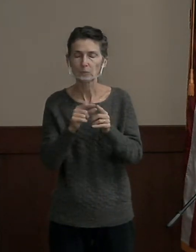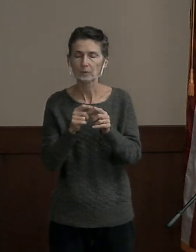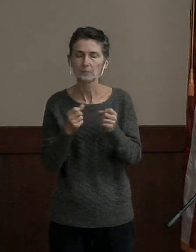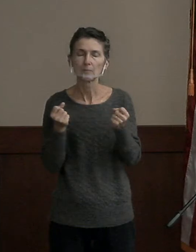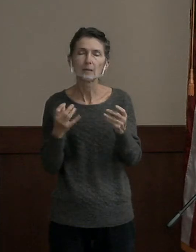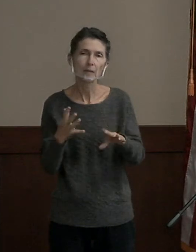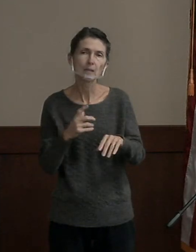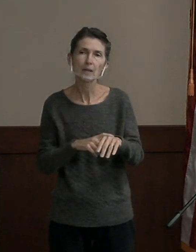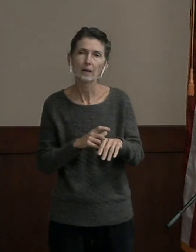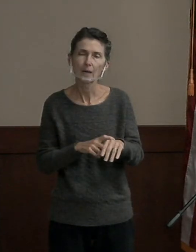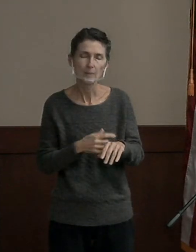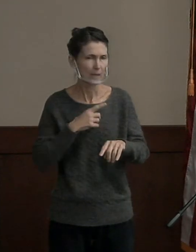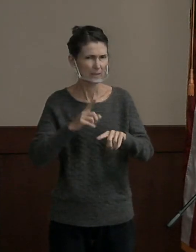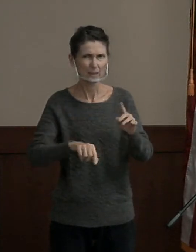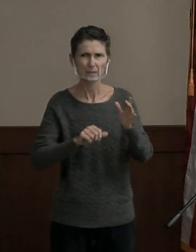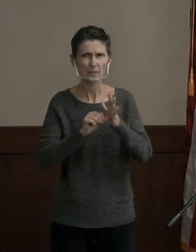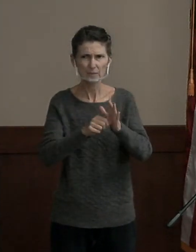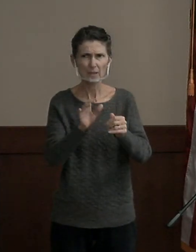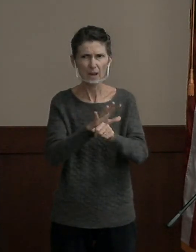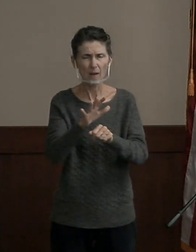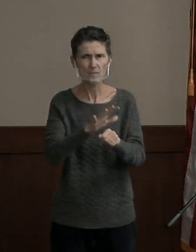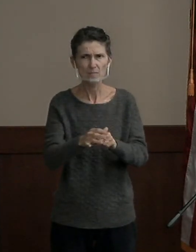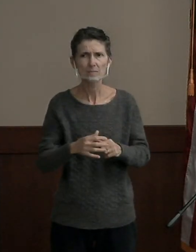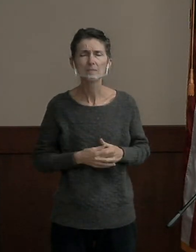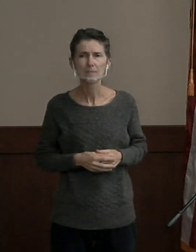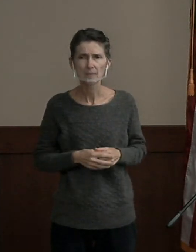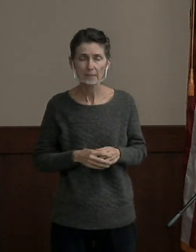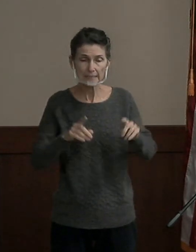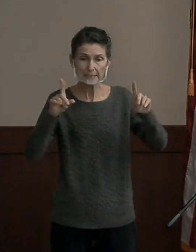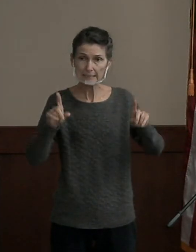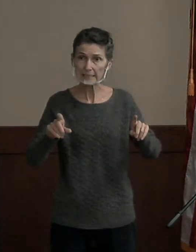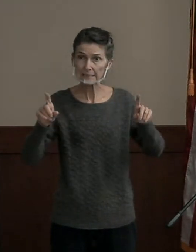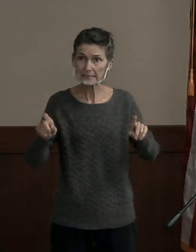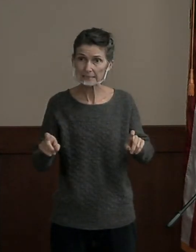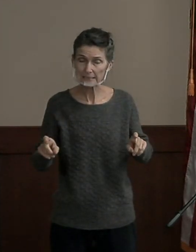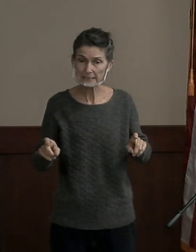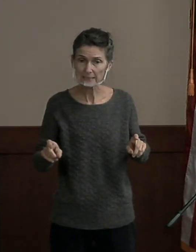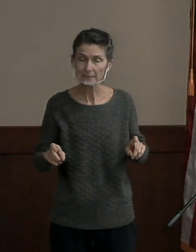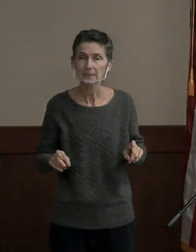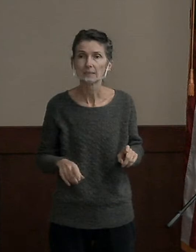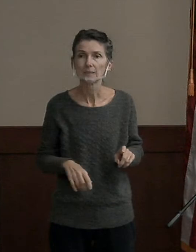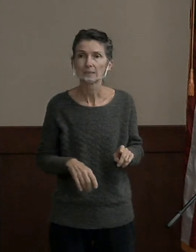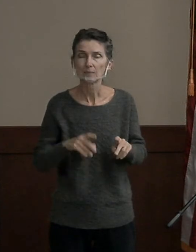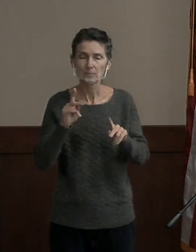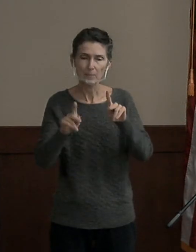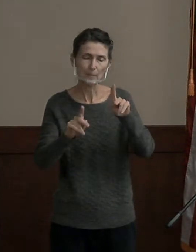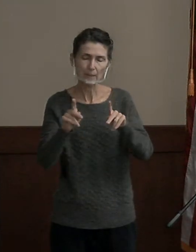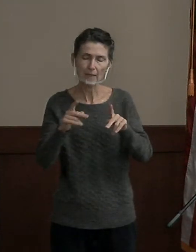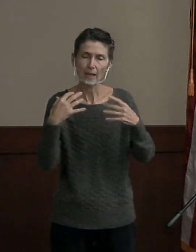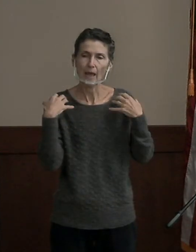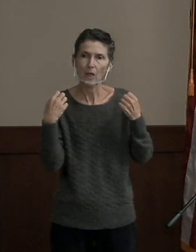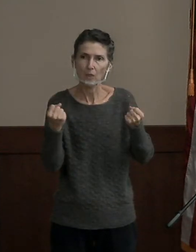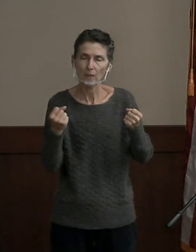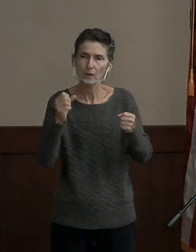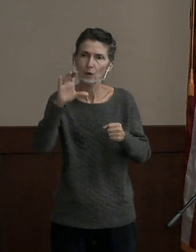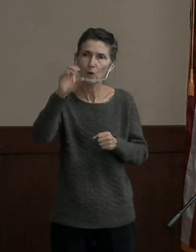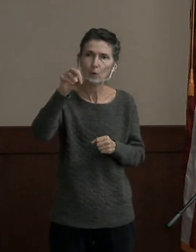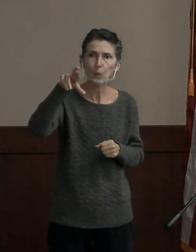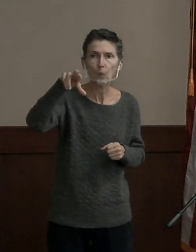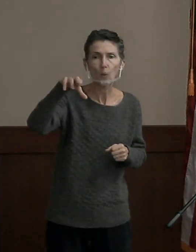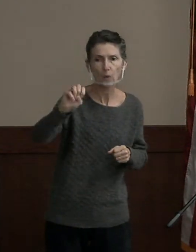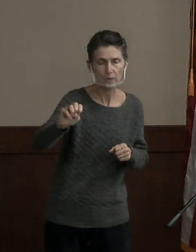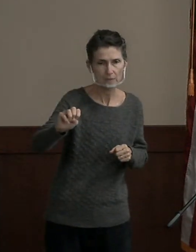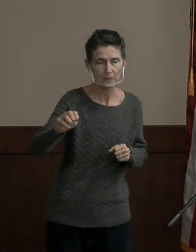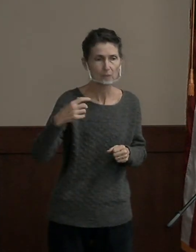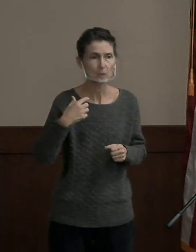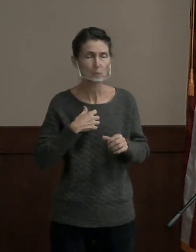many times, but I can't emphasize it enough. Testing is a public health core. We've been at it together. We've